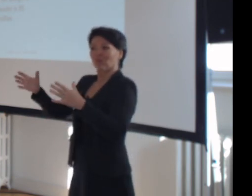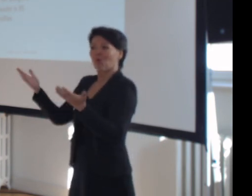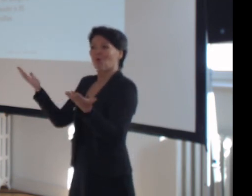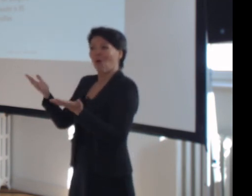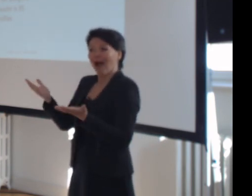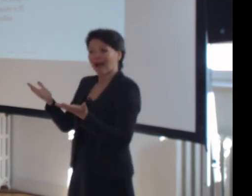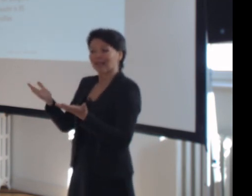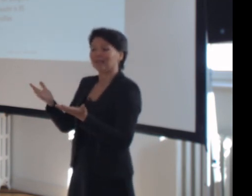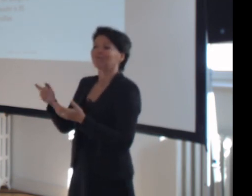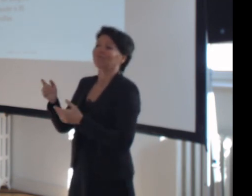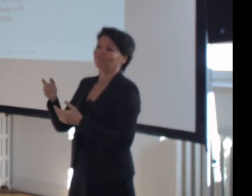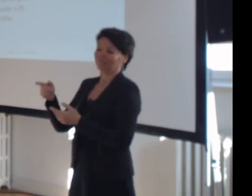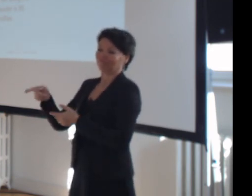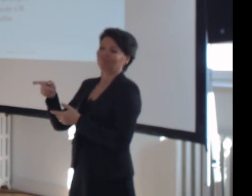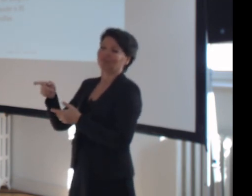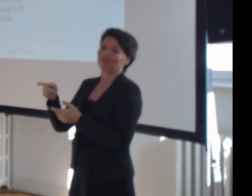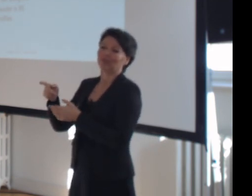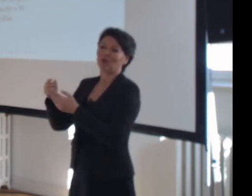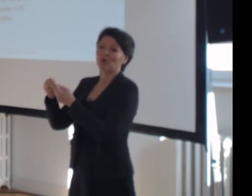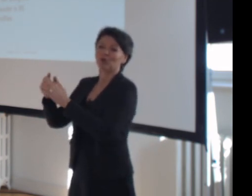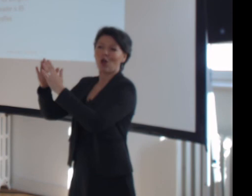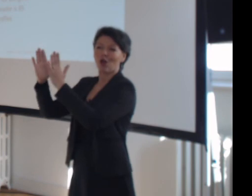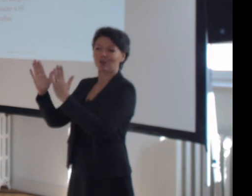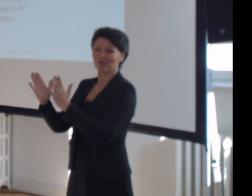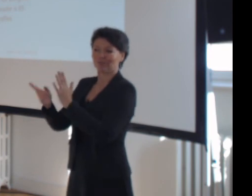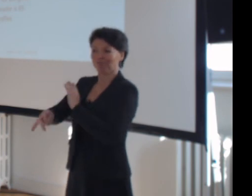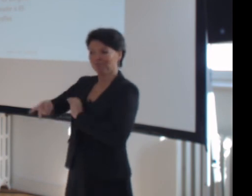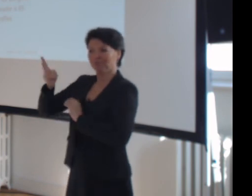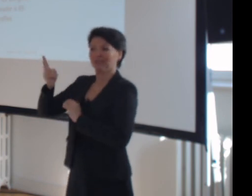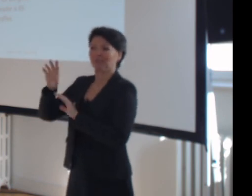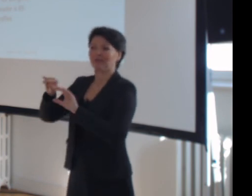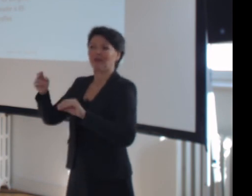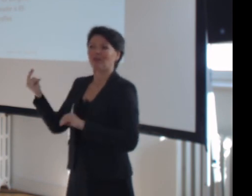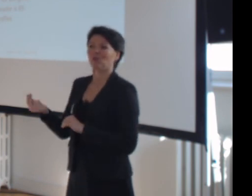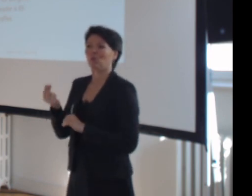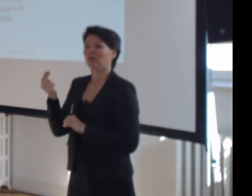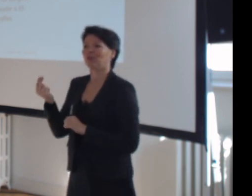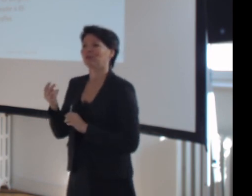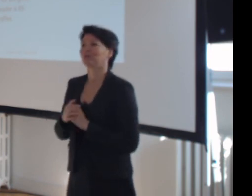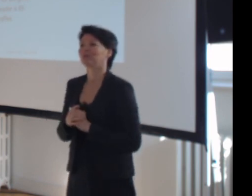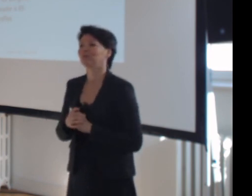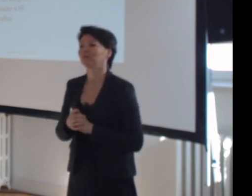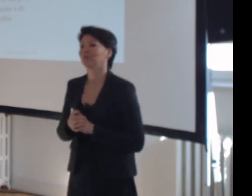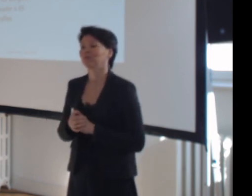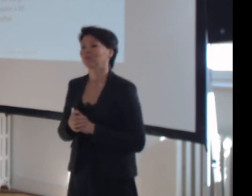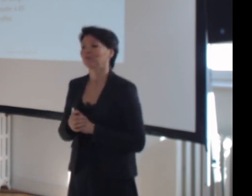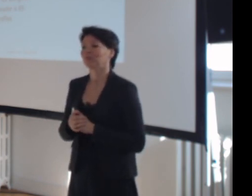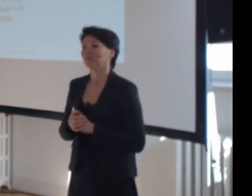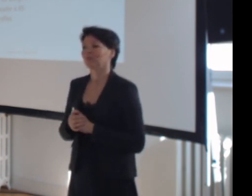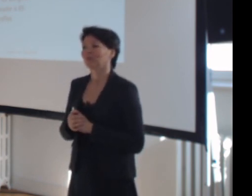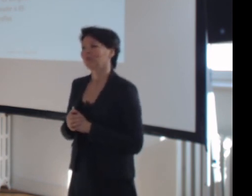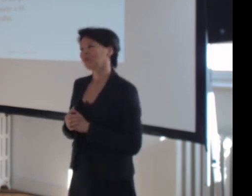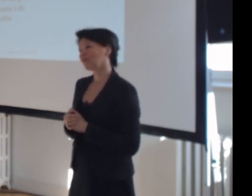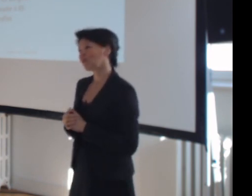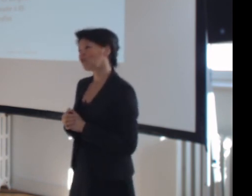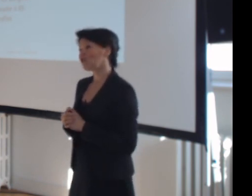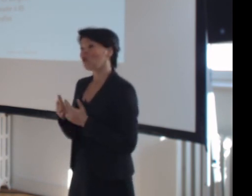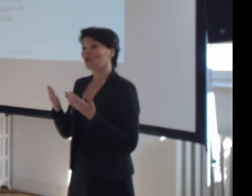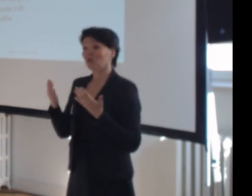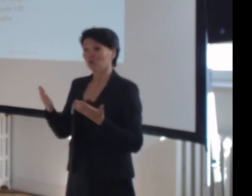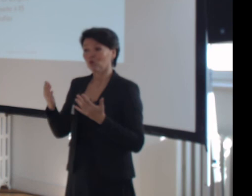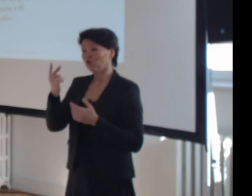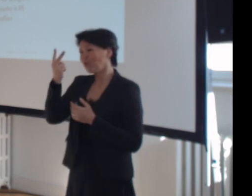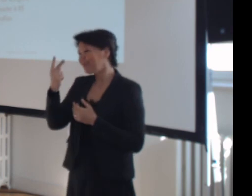in our activity in retirement homes. And today it is to such an extent that 2/3